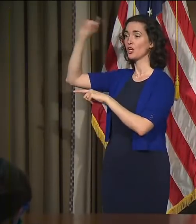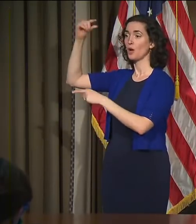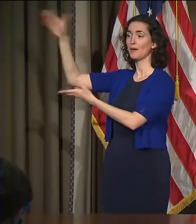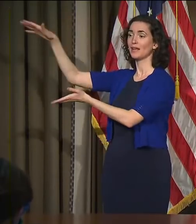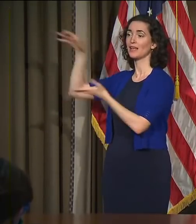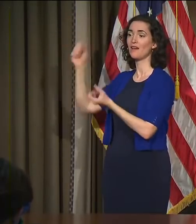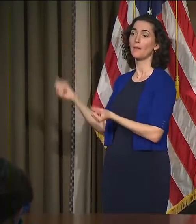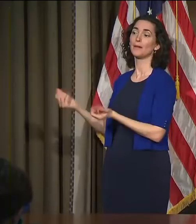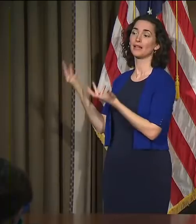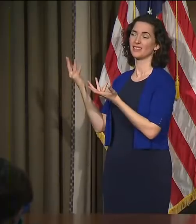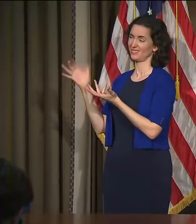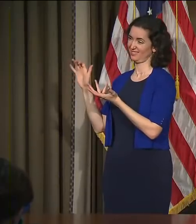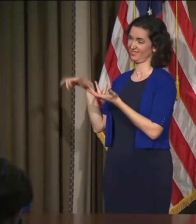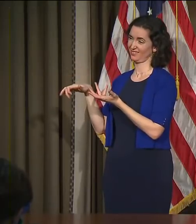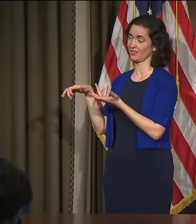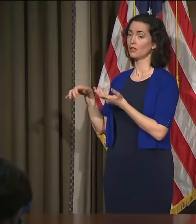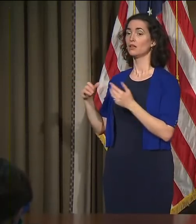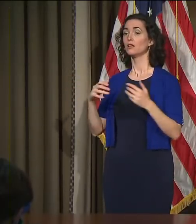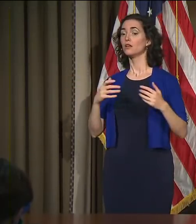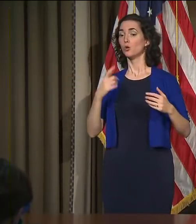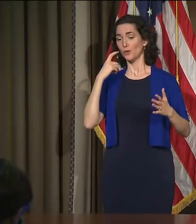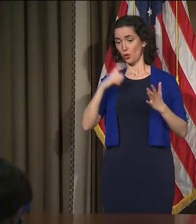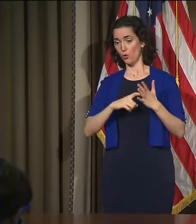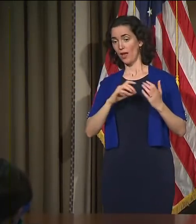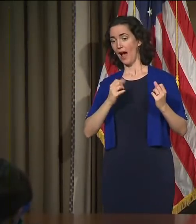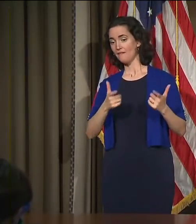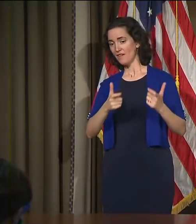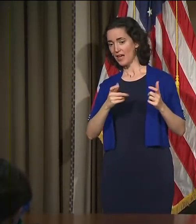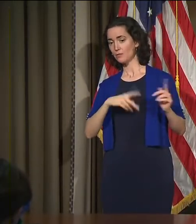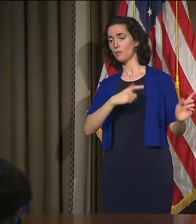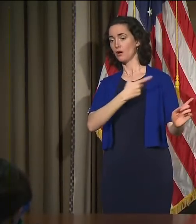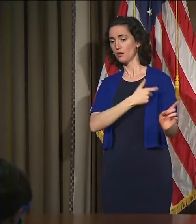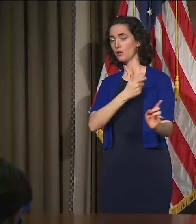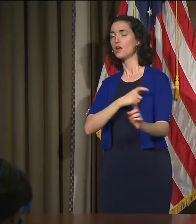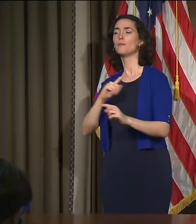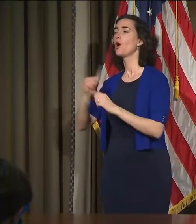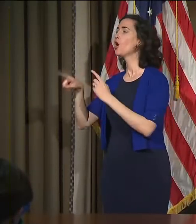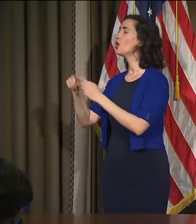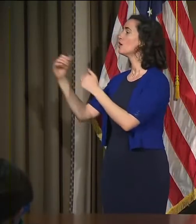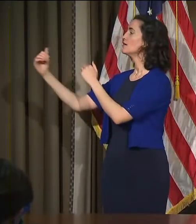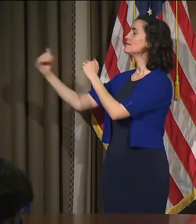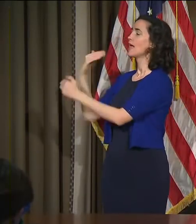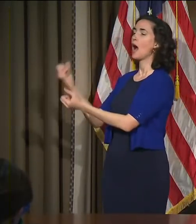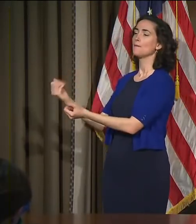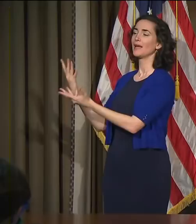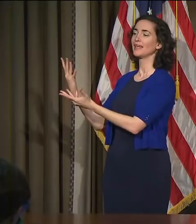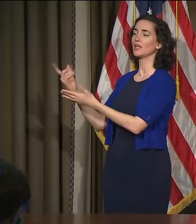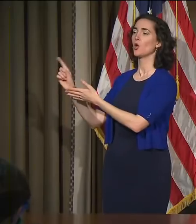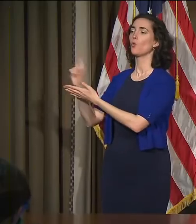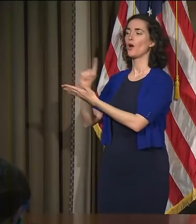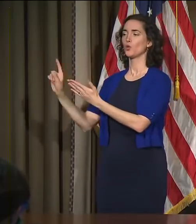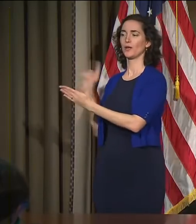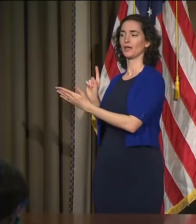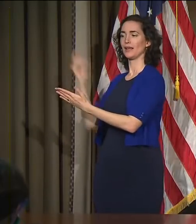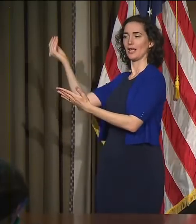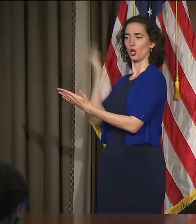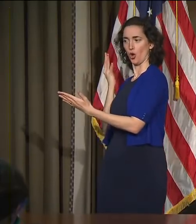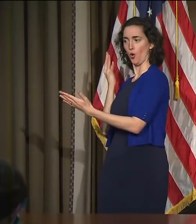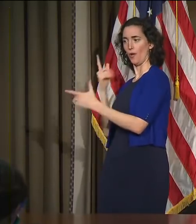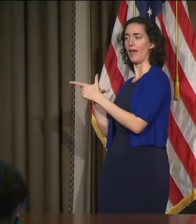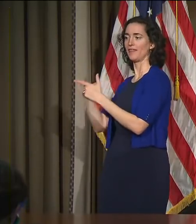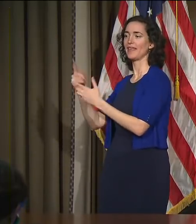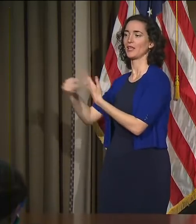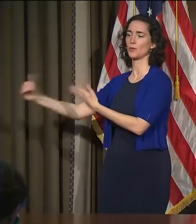Warp Speed has told us is that we'll know the week prior to when the vaccine is going to come. And any